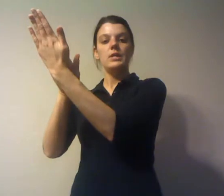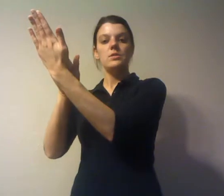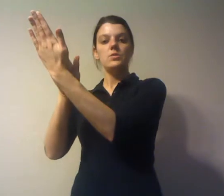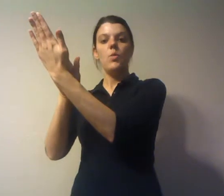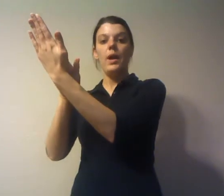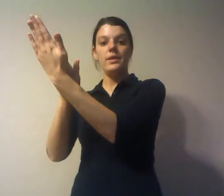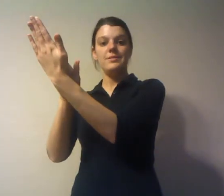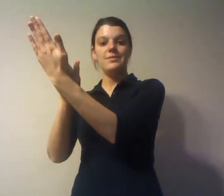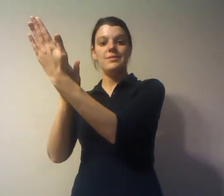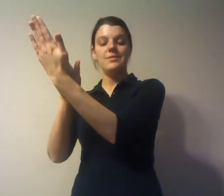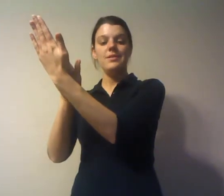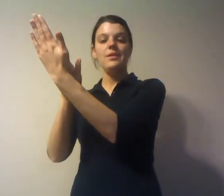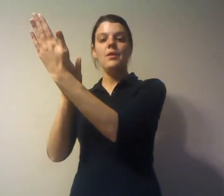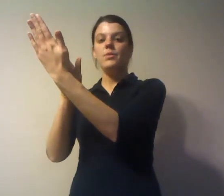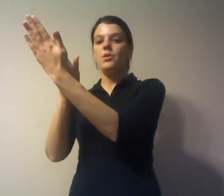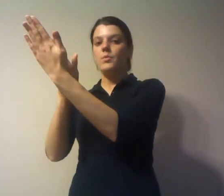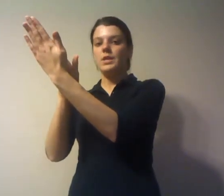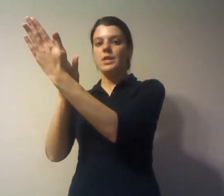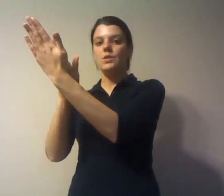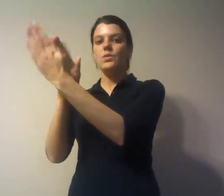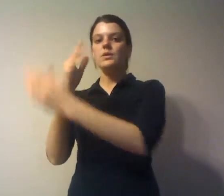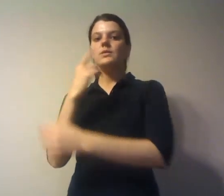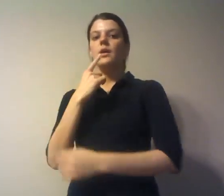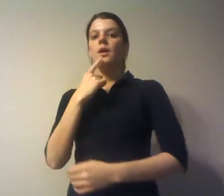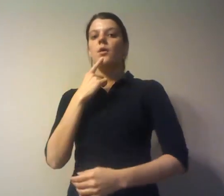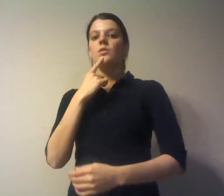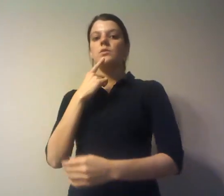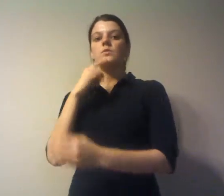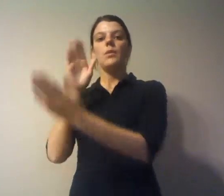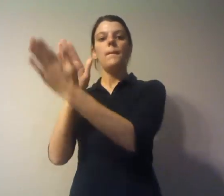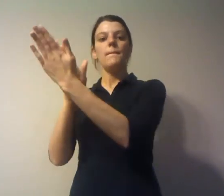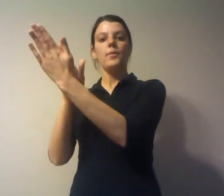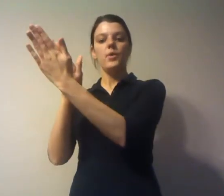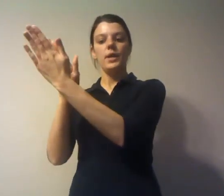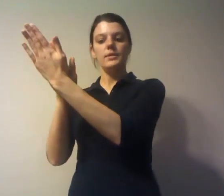hands twice, but don't make any noise. So it's praise.